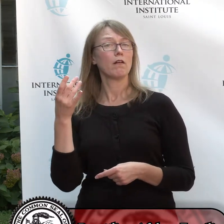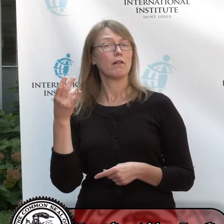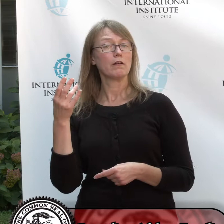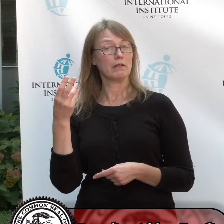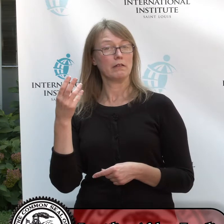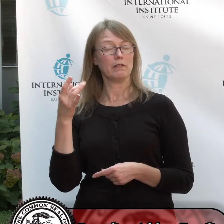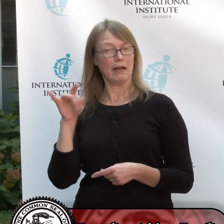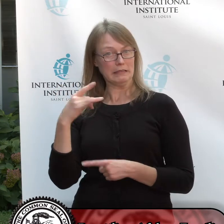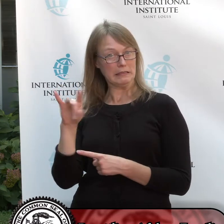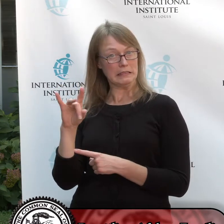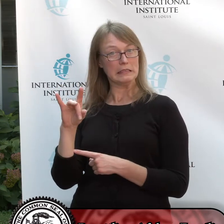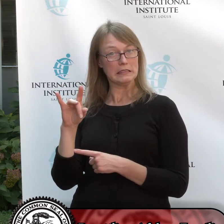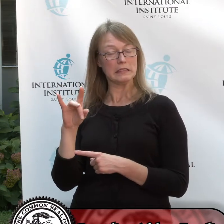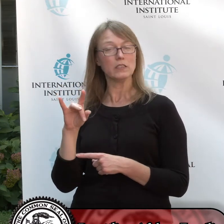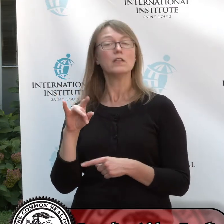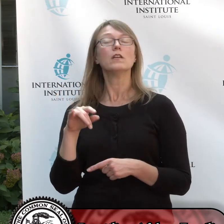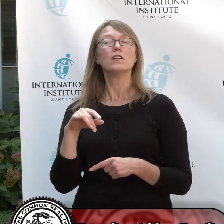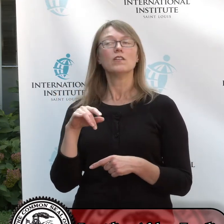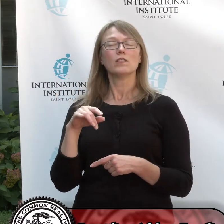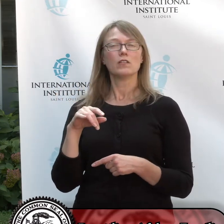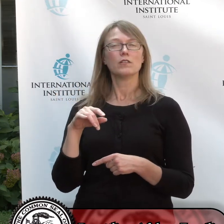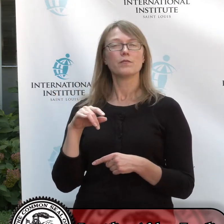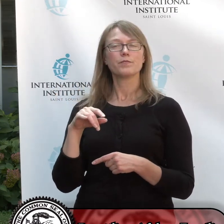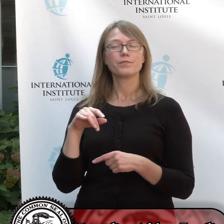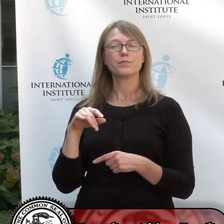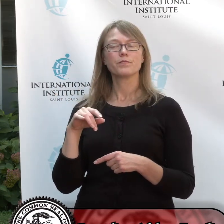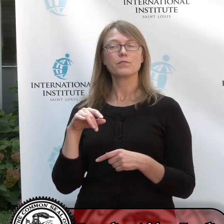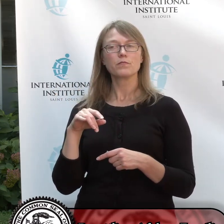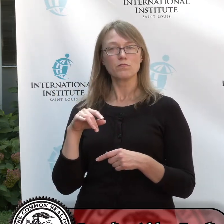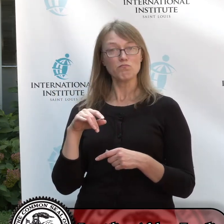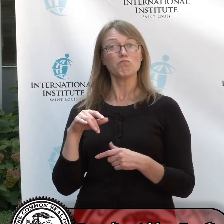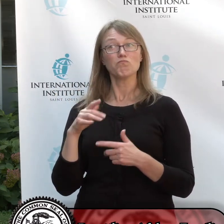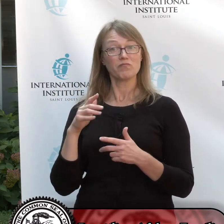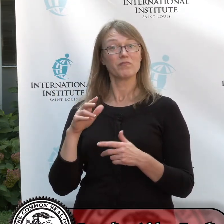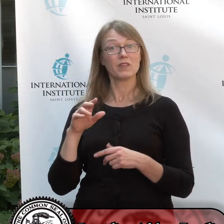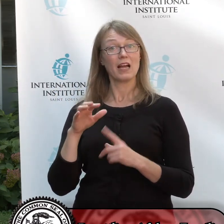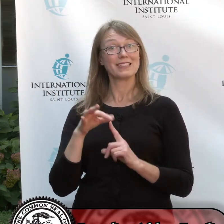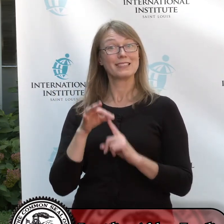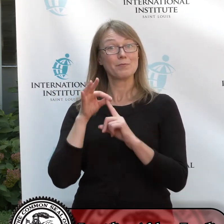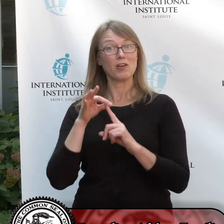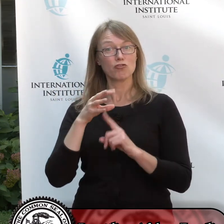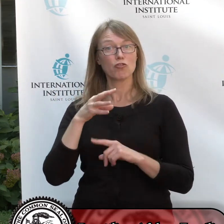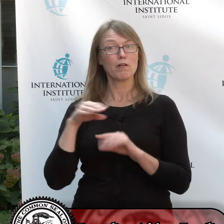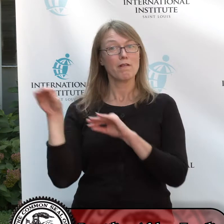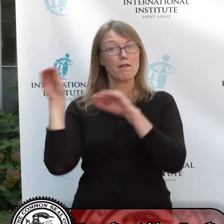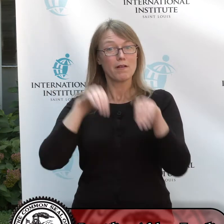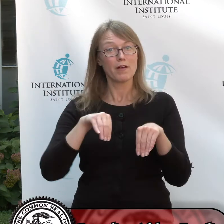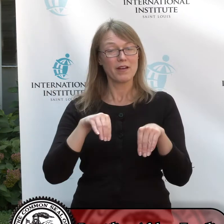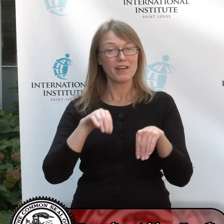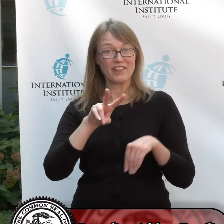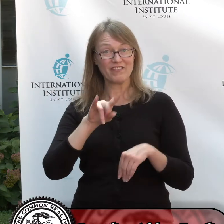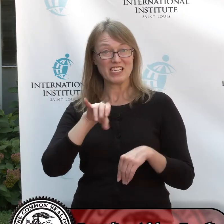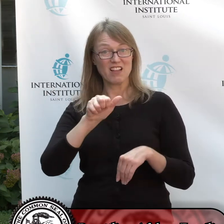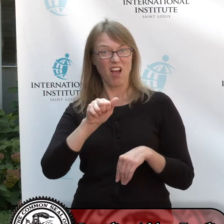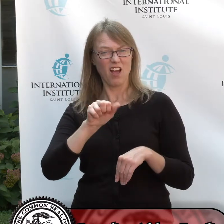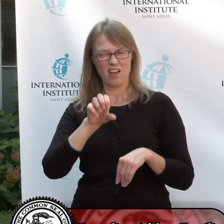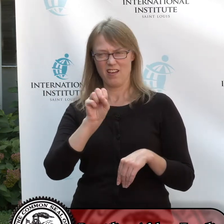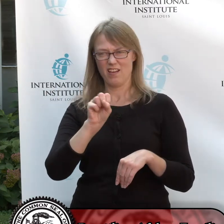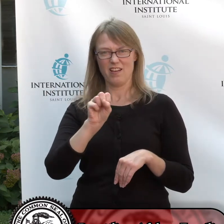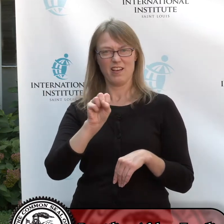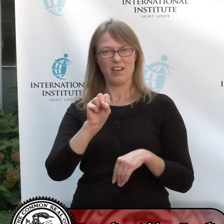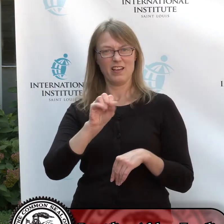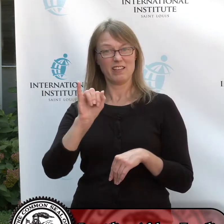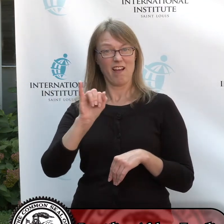immigrant visas. Almost 300 of them have already been resettled in this region. And this